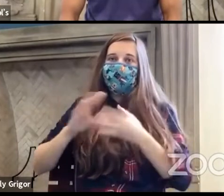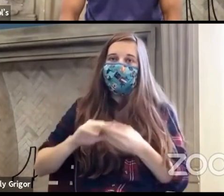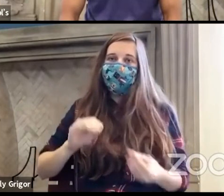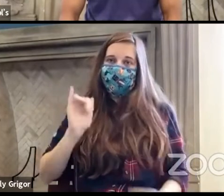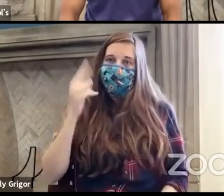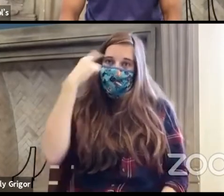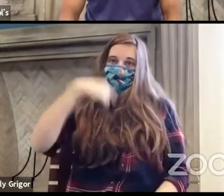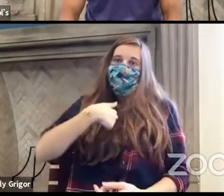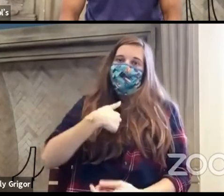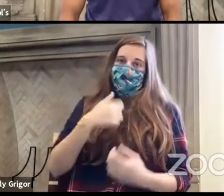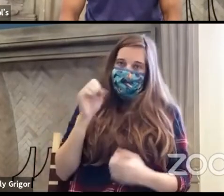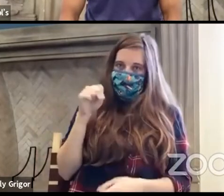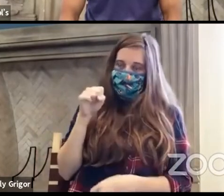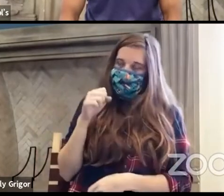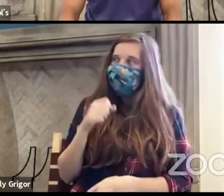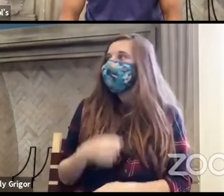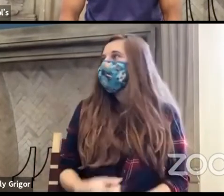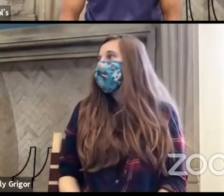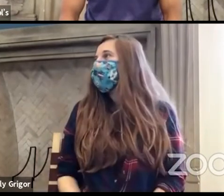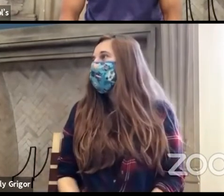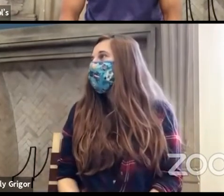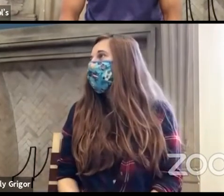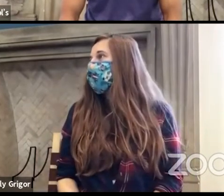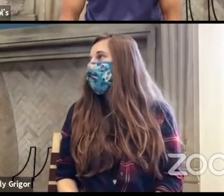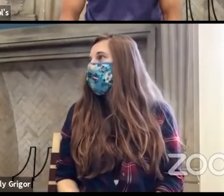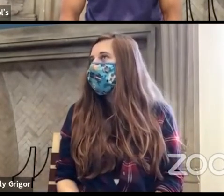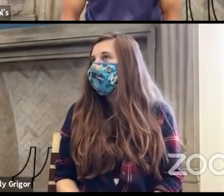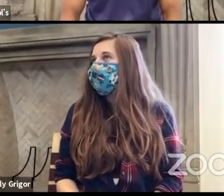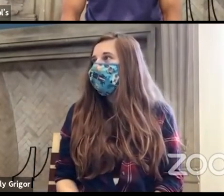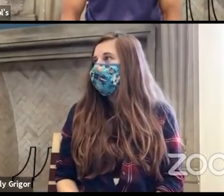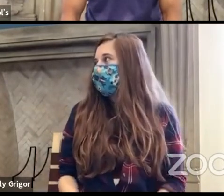So for me, I did have a script. Anybody else?